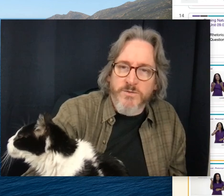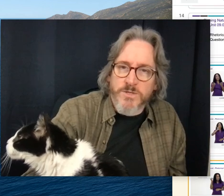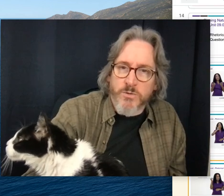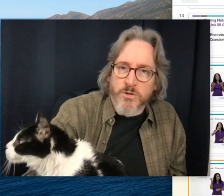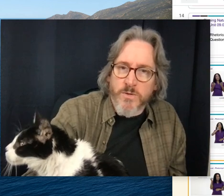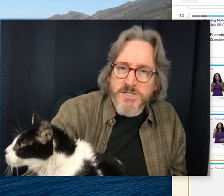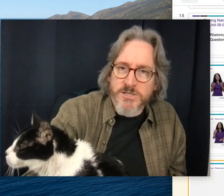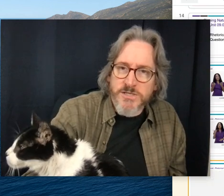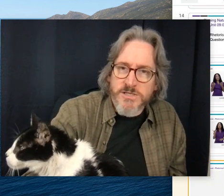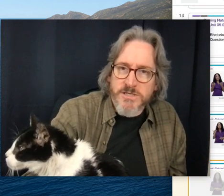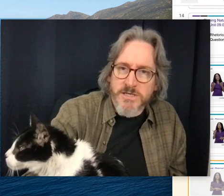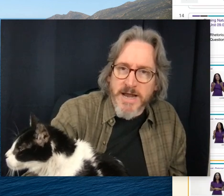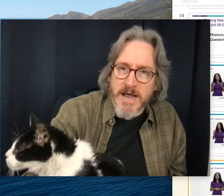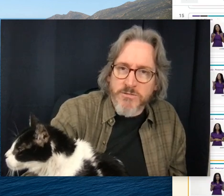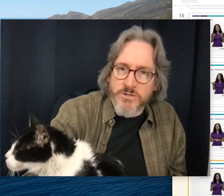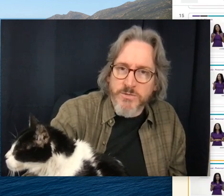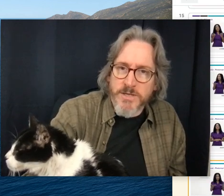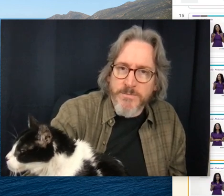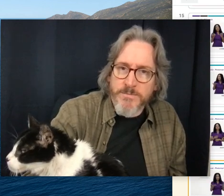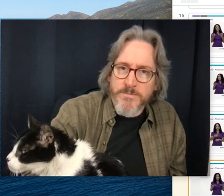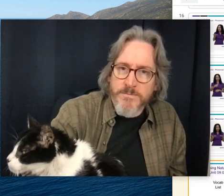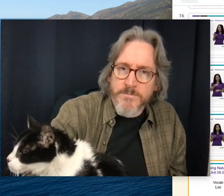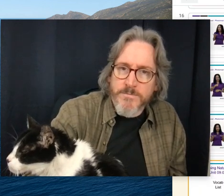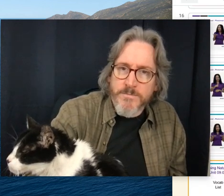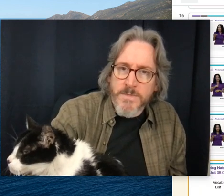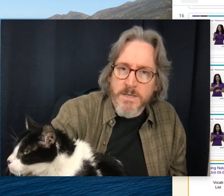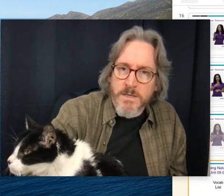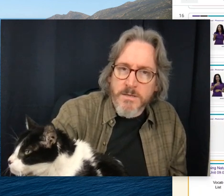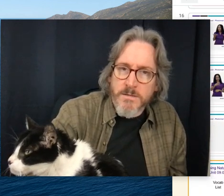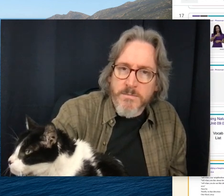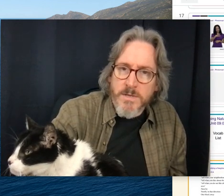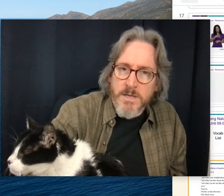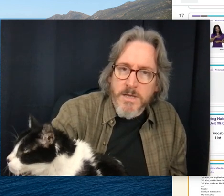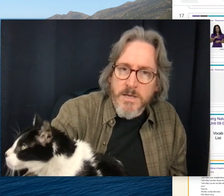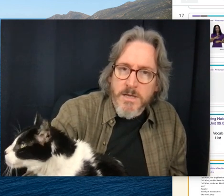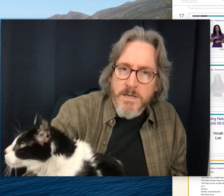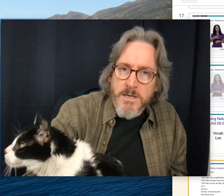examples of the rhetorical questions and how to do them.